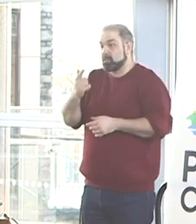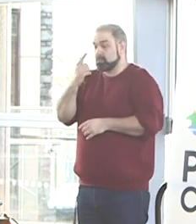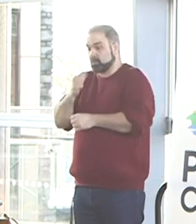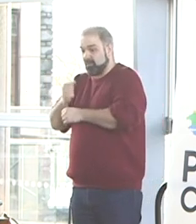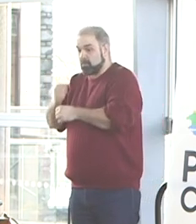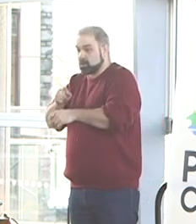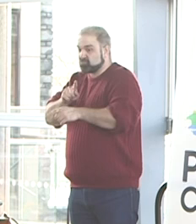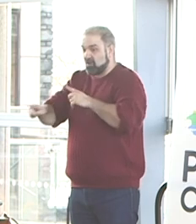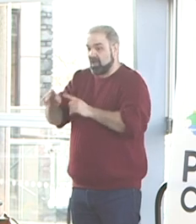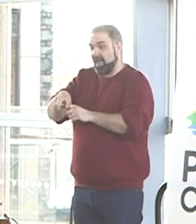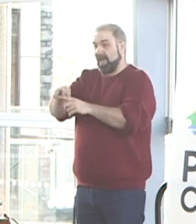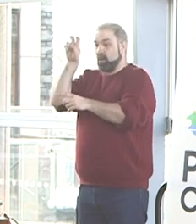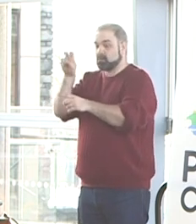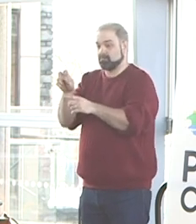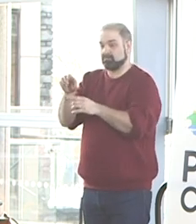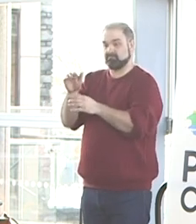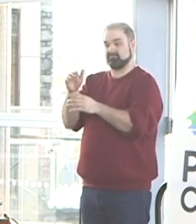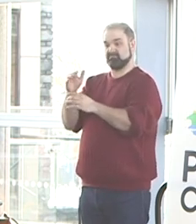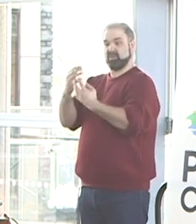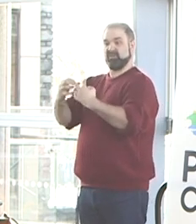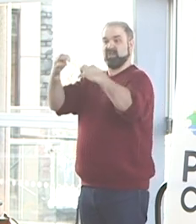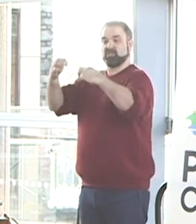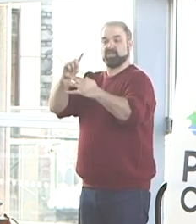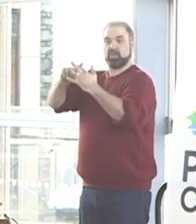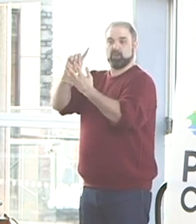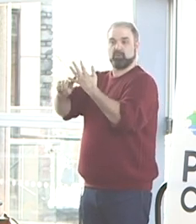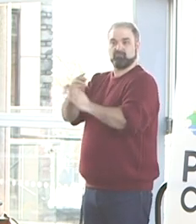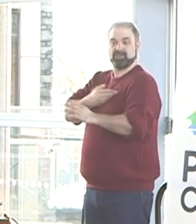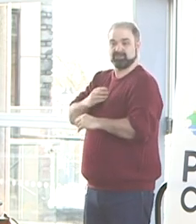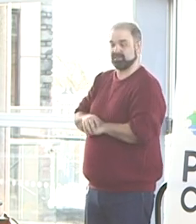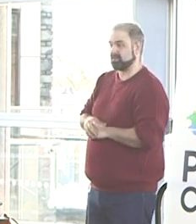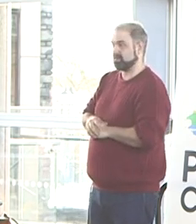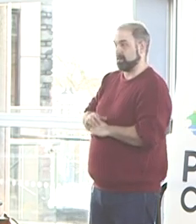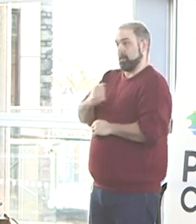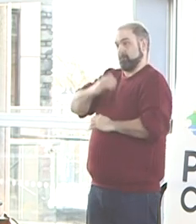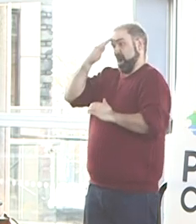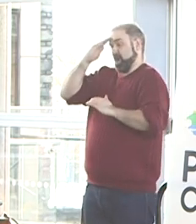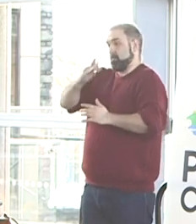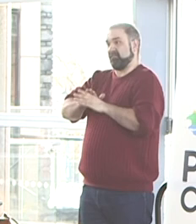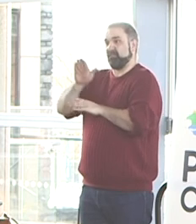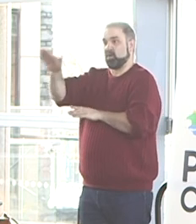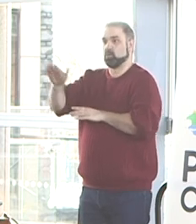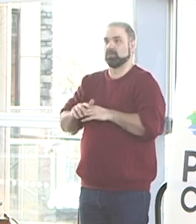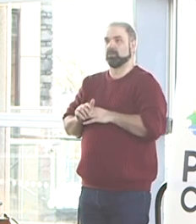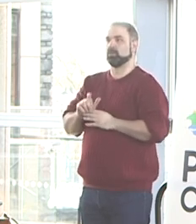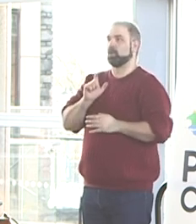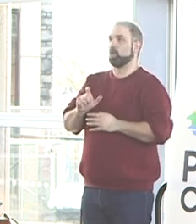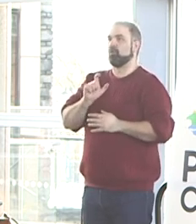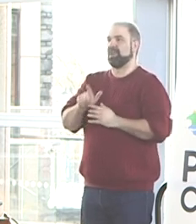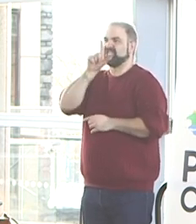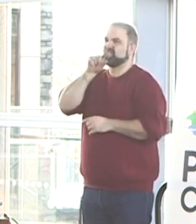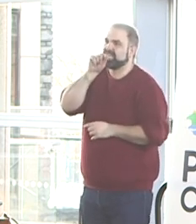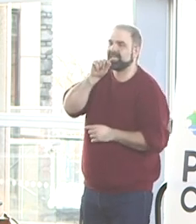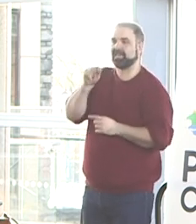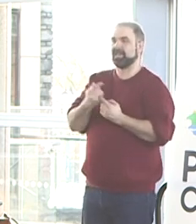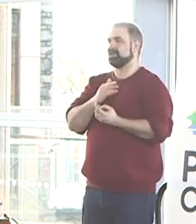Convention on Human Rights, because they seem pretty determined to wreck anything to do with Europe. My nightmare for the future is chlorinated chicken and homophobia.